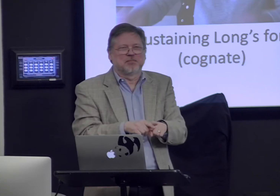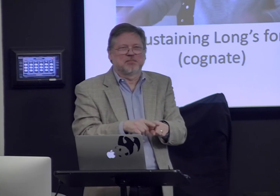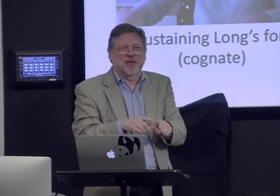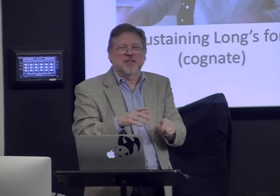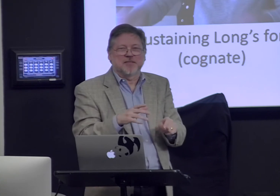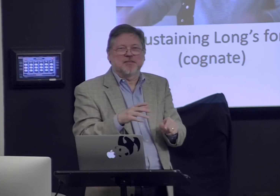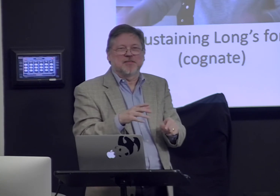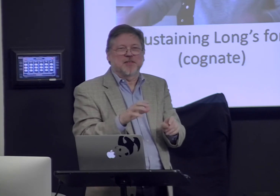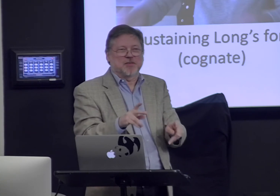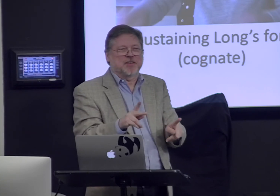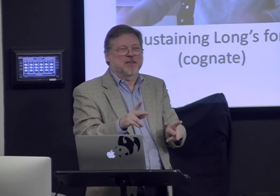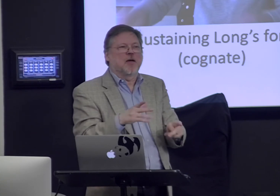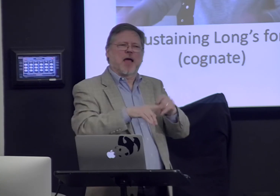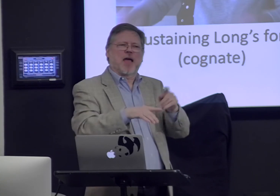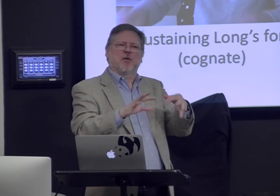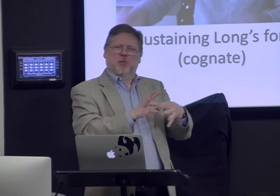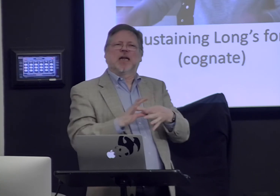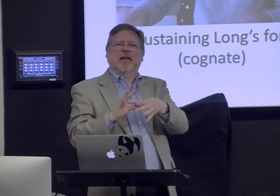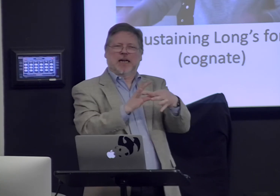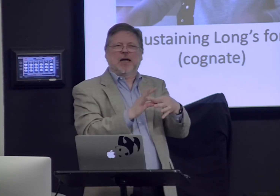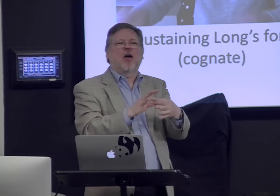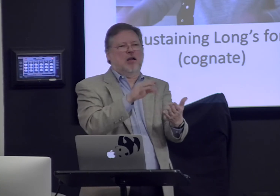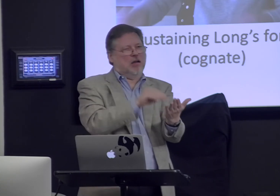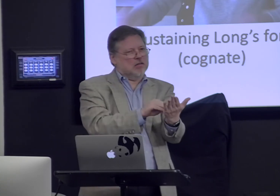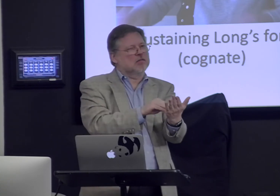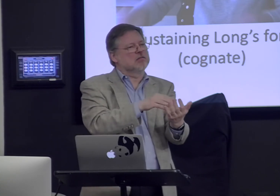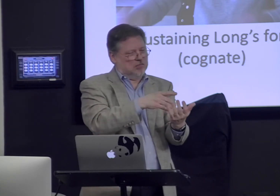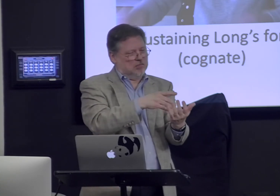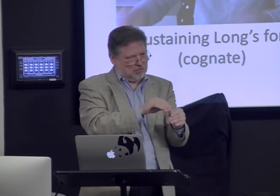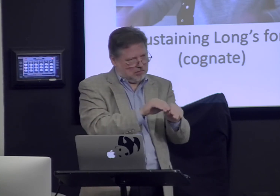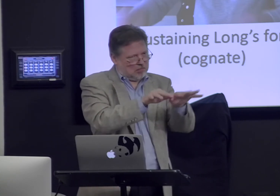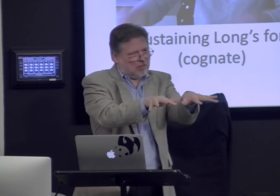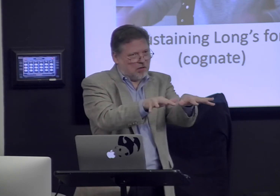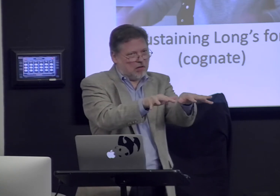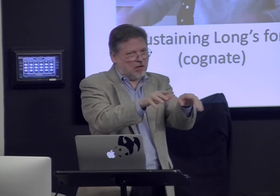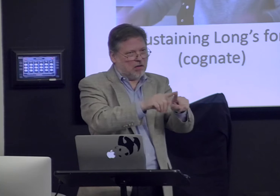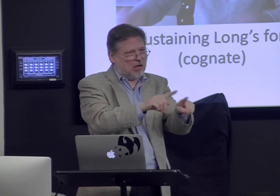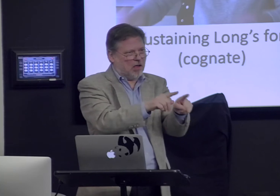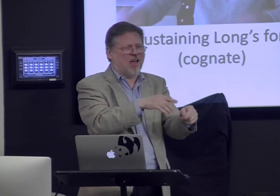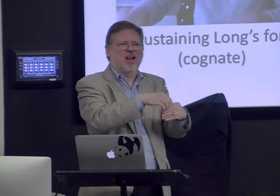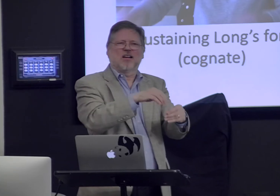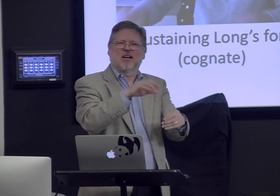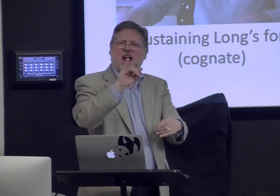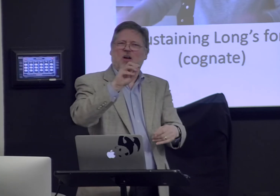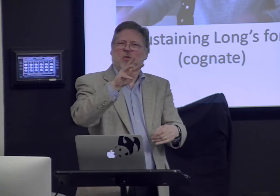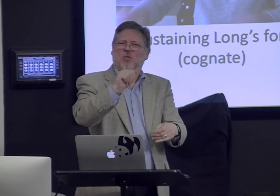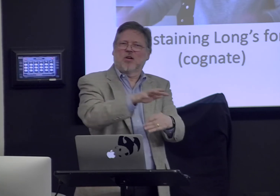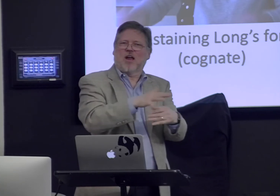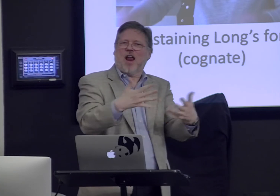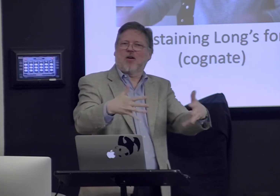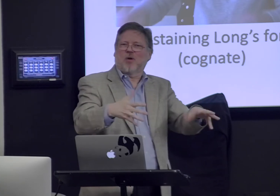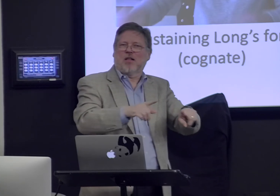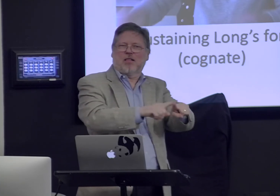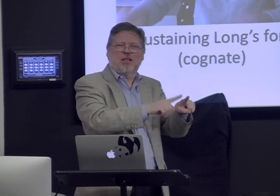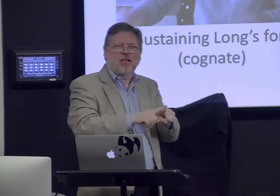Now, because here the movement was different, that there was a single contact, I coded that as a different form. And